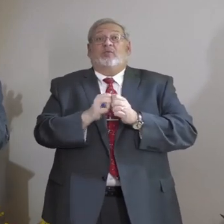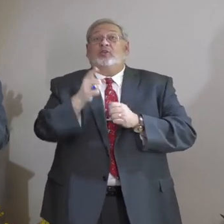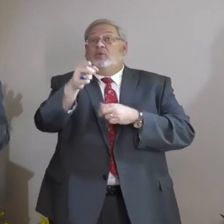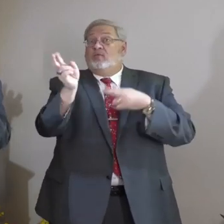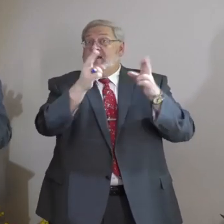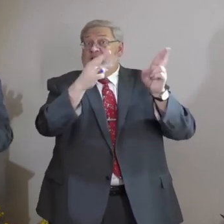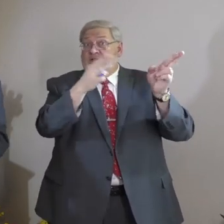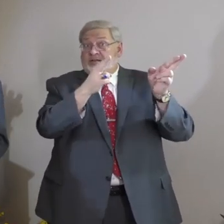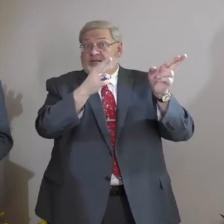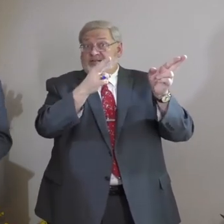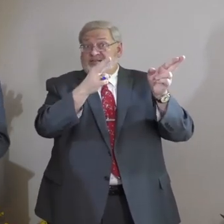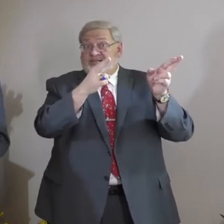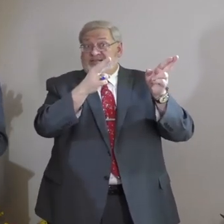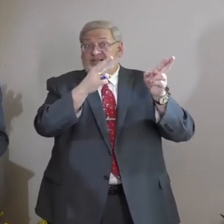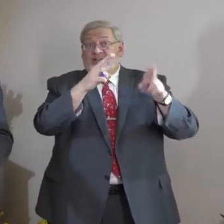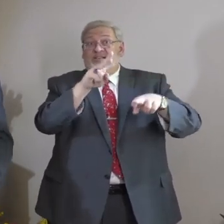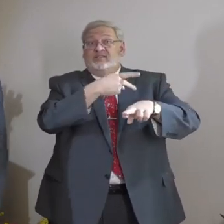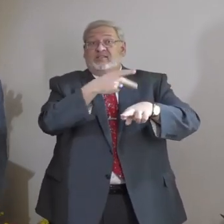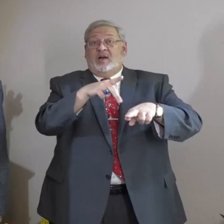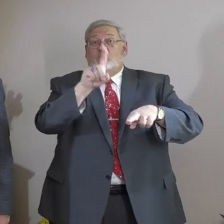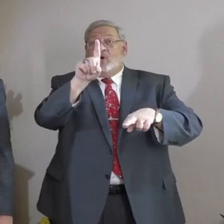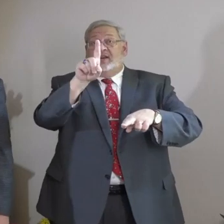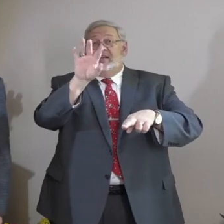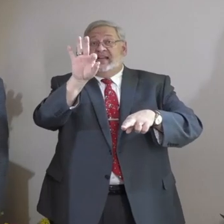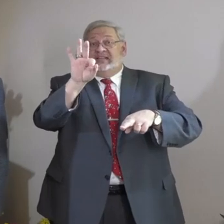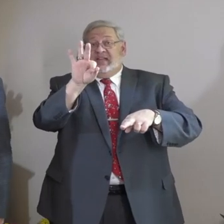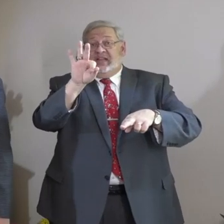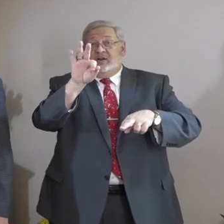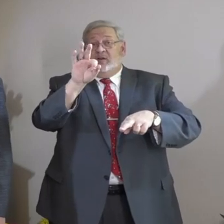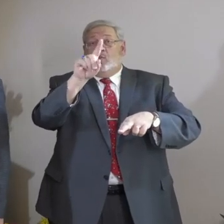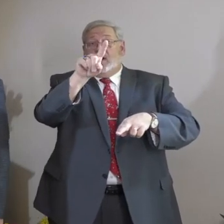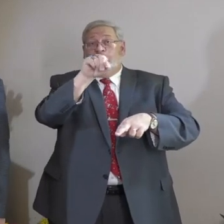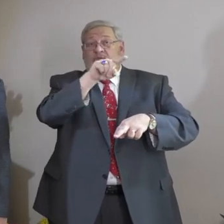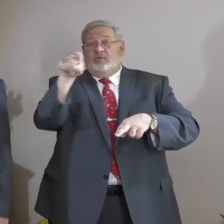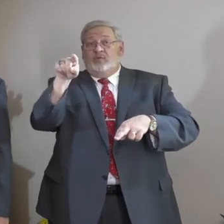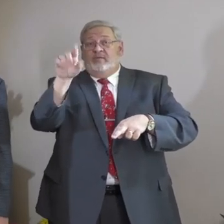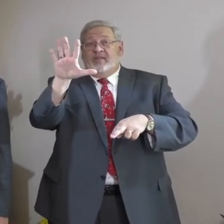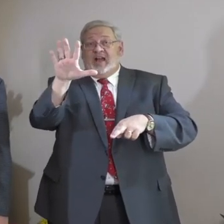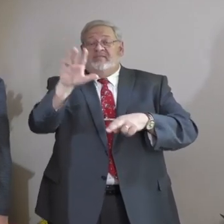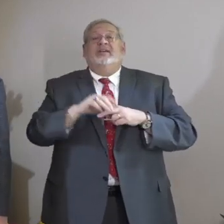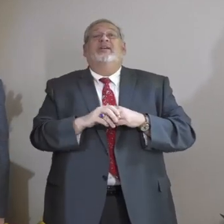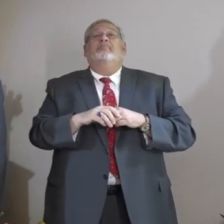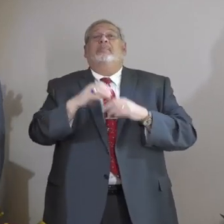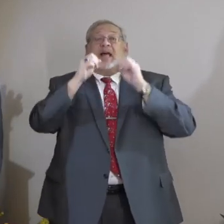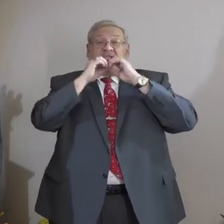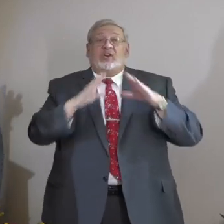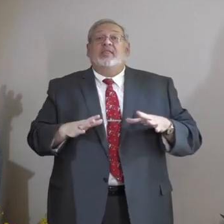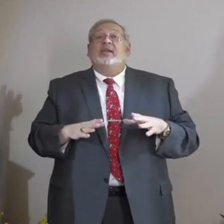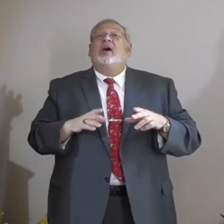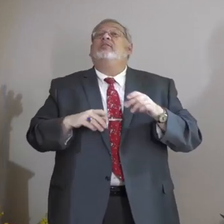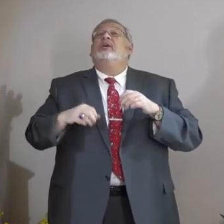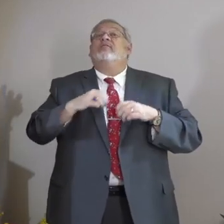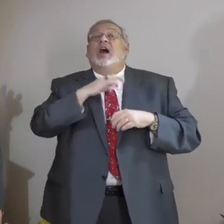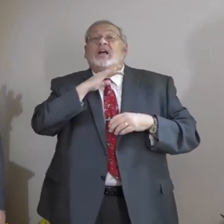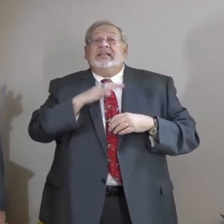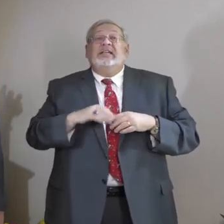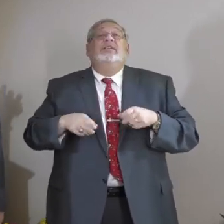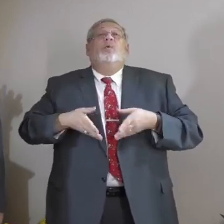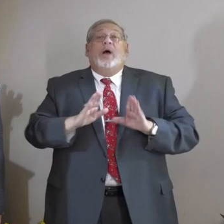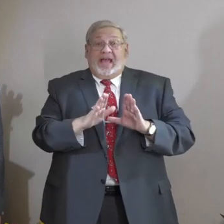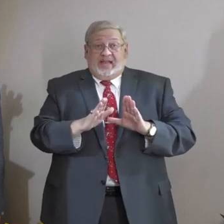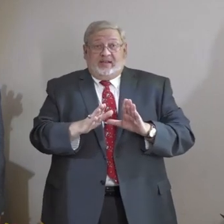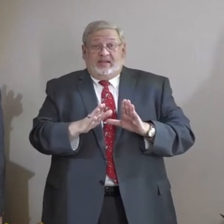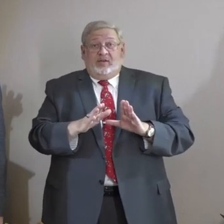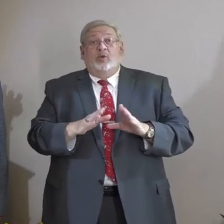you ready? Here we go. Psalm 119, 1 through 5. Blessed are the undefiled in